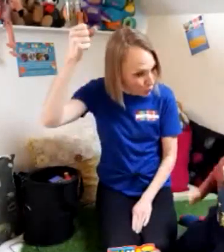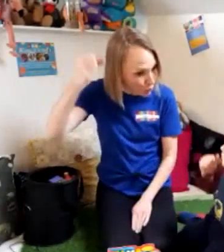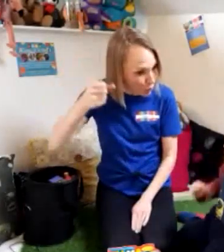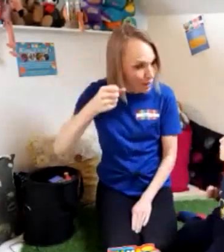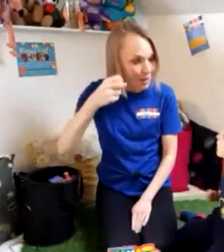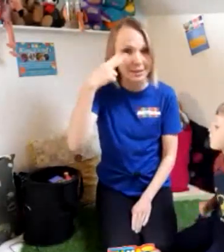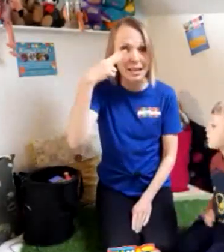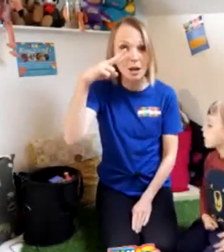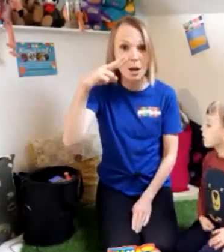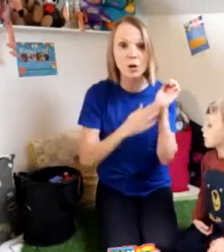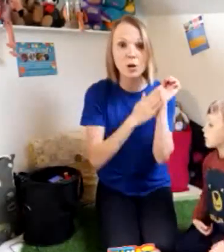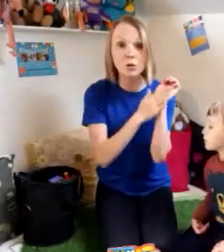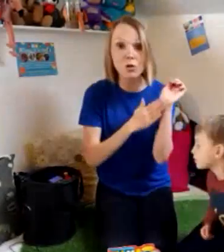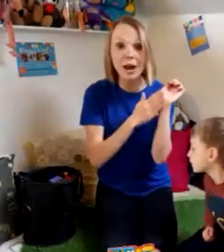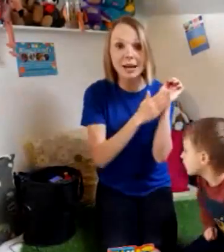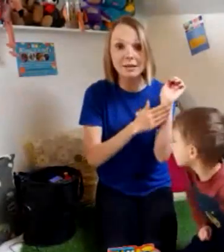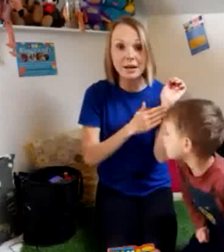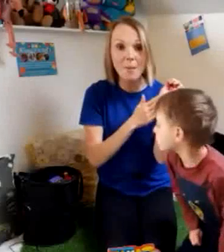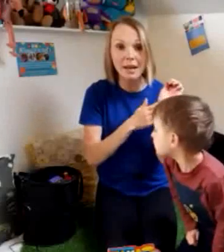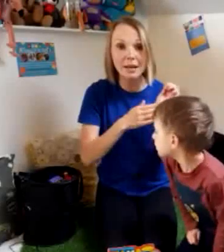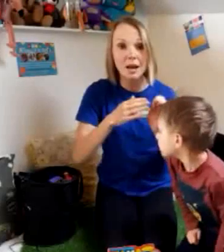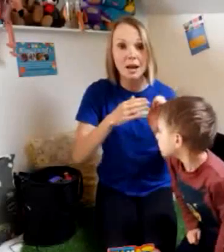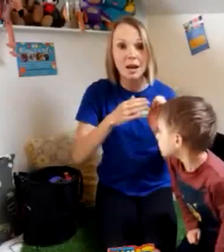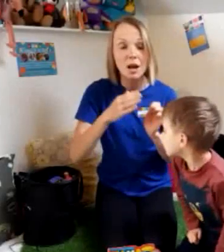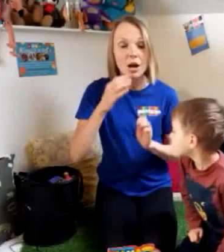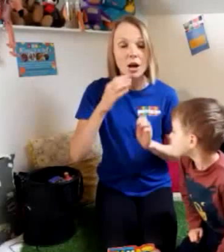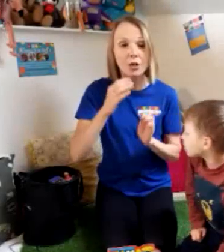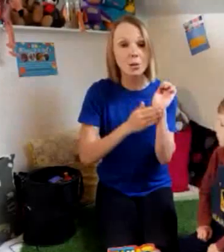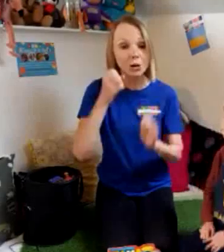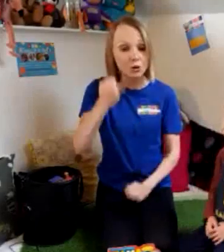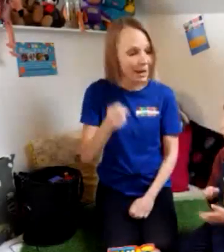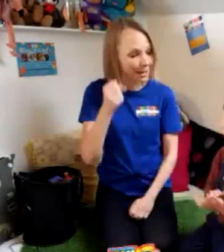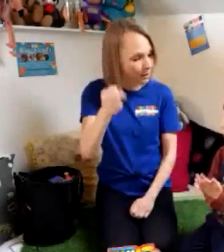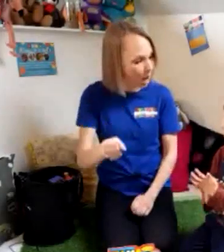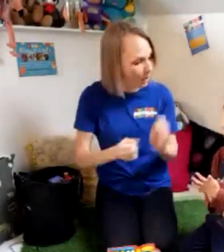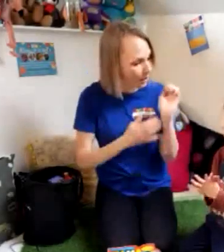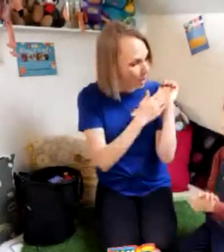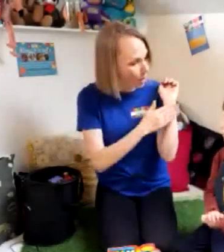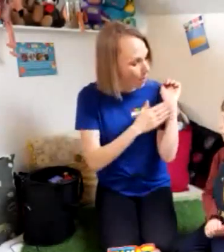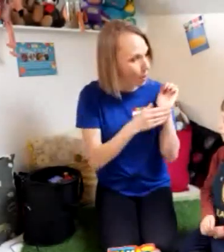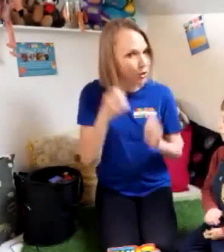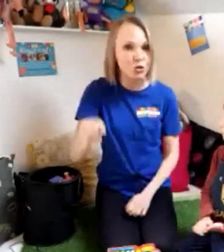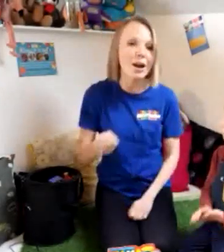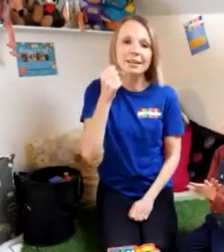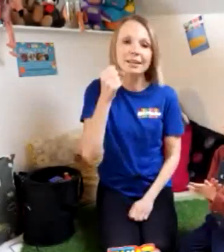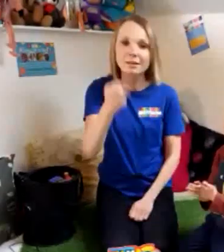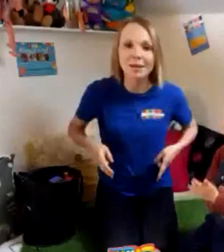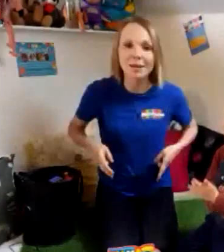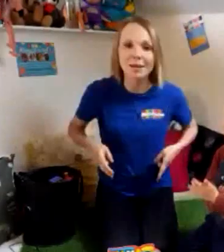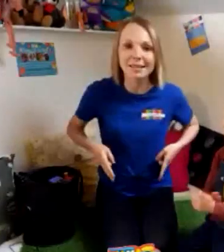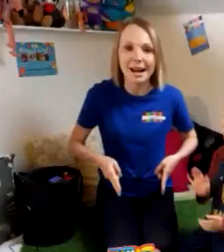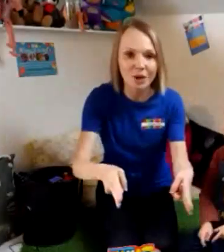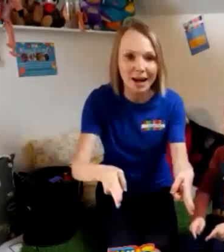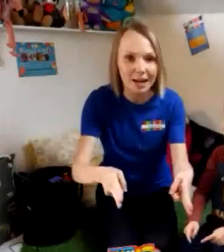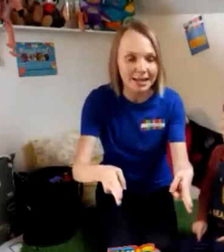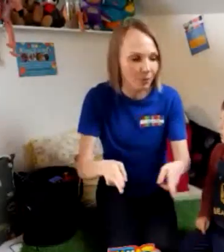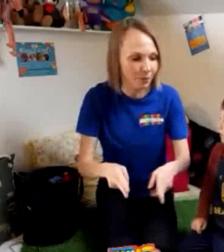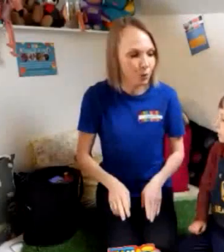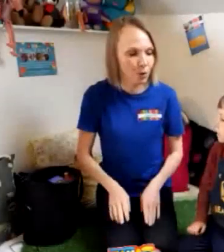Choo-choo, see the blue train is coming. The blue train is coming. The blue train is coming down the track. Now, we're also